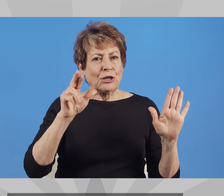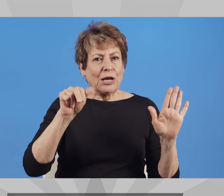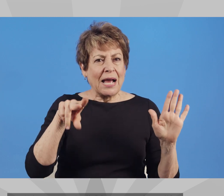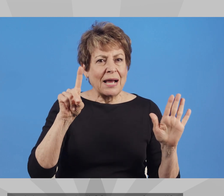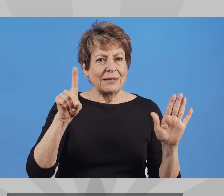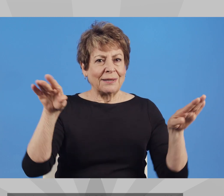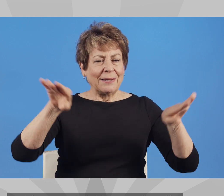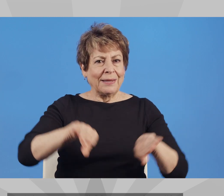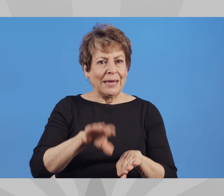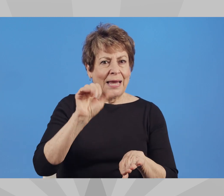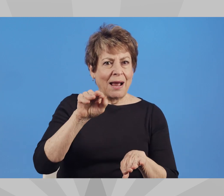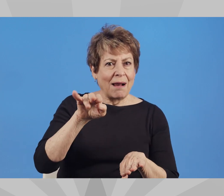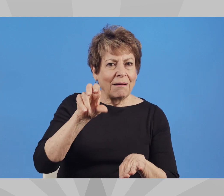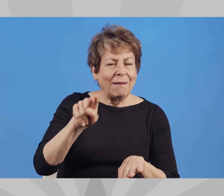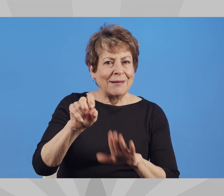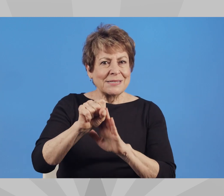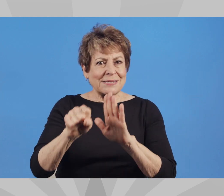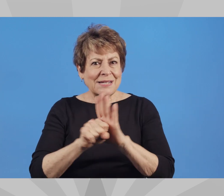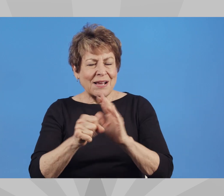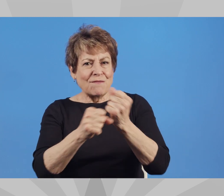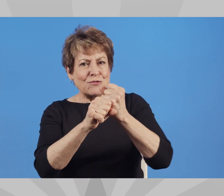33 years of my life.